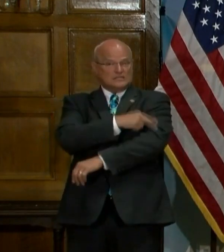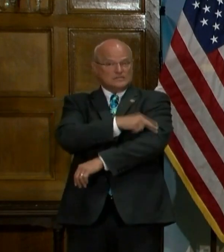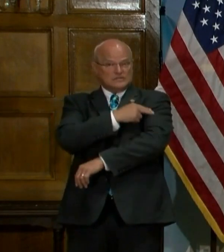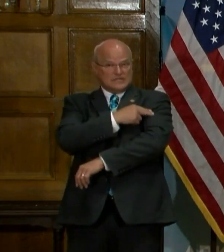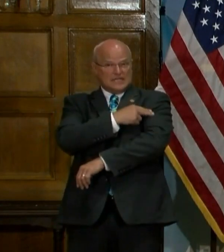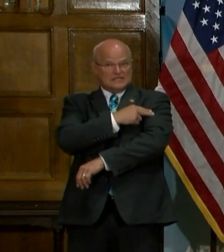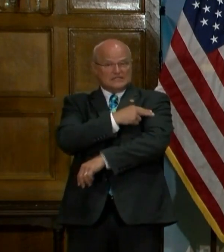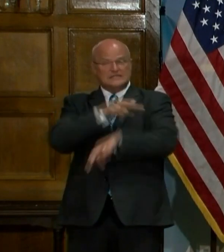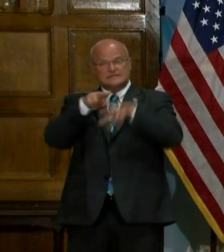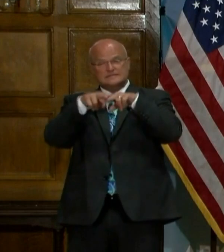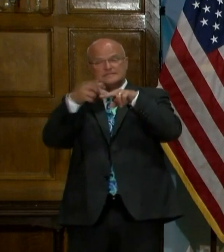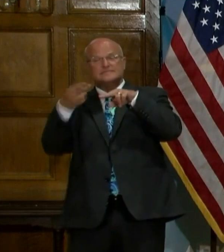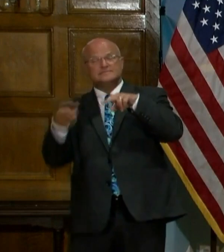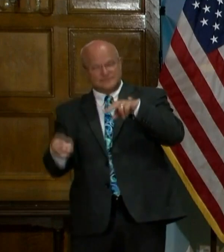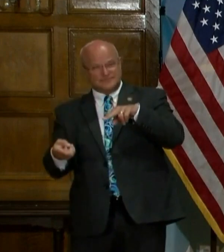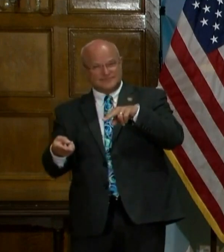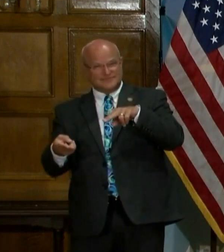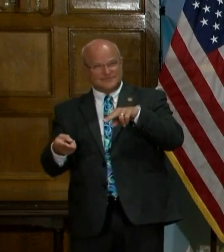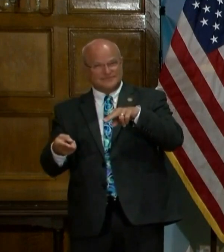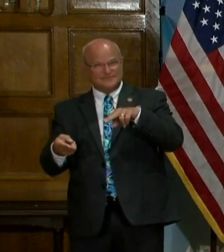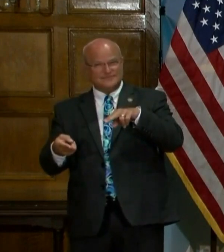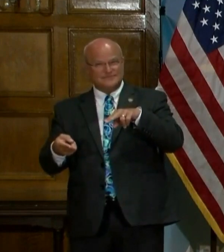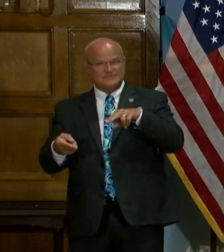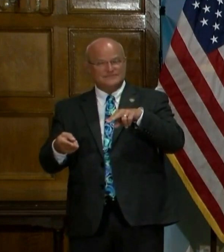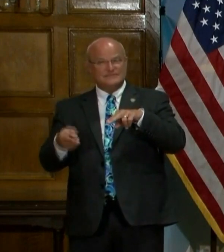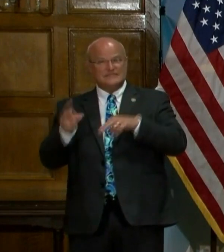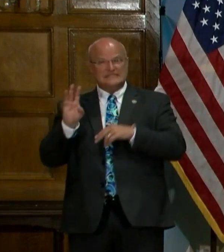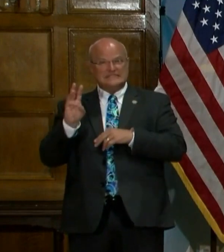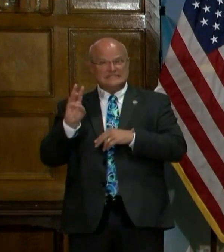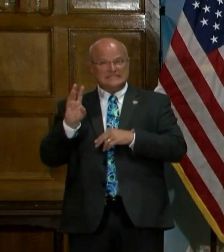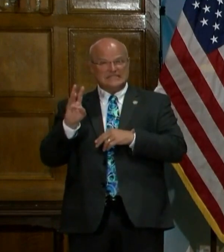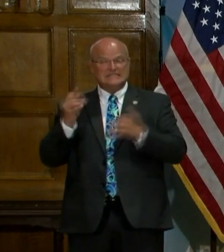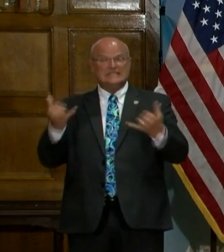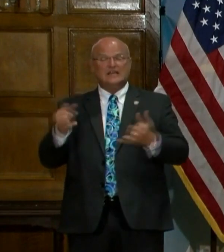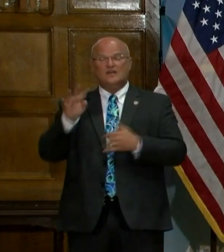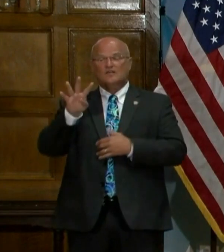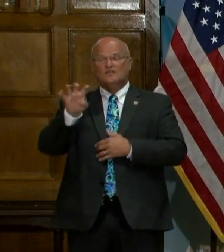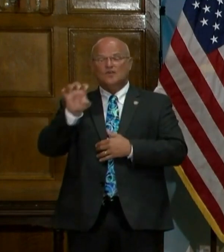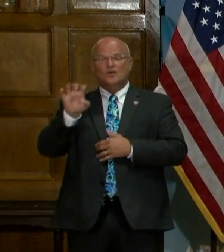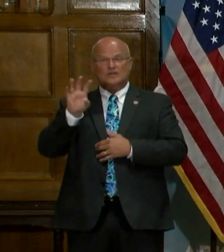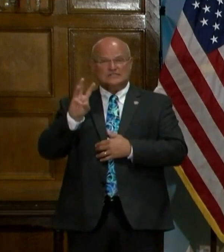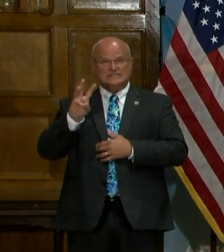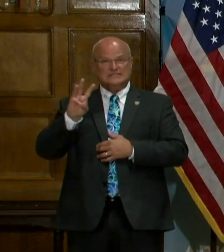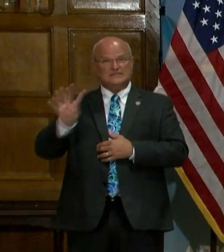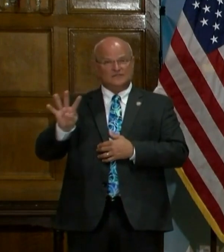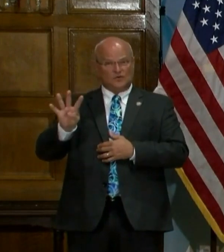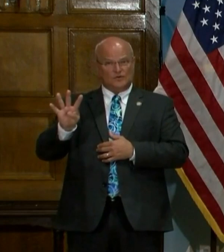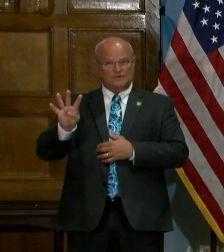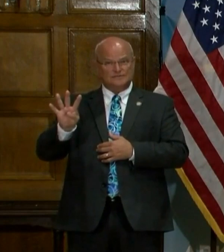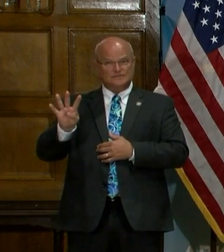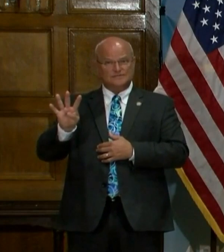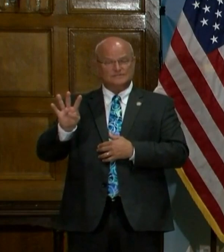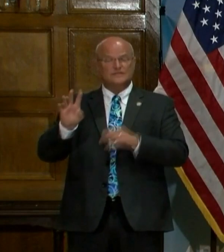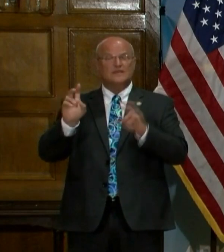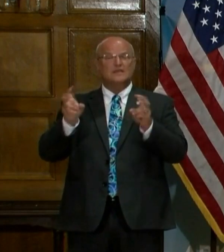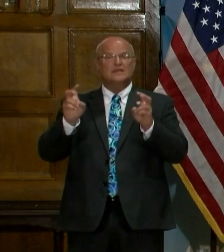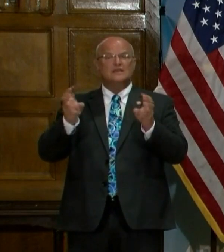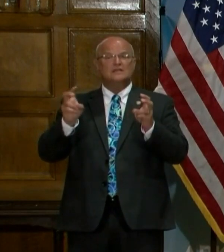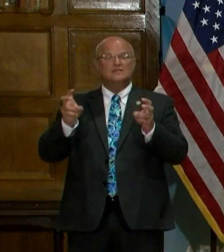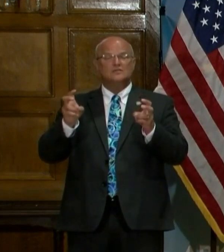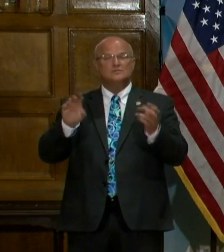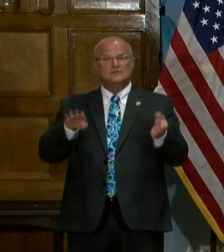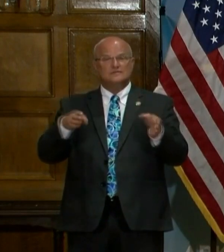Hospitalizations, we've had a decline in hospitalizations of 6 down to 464. In terms